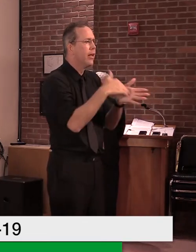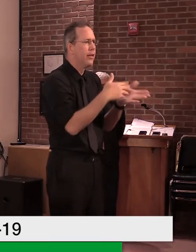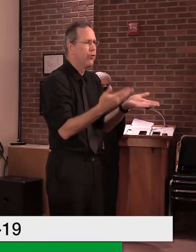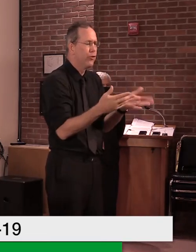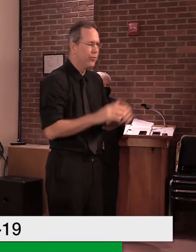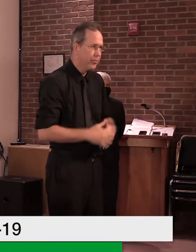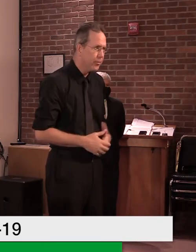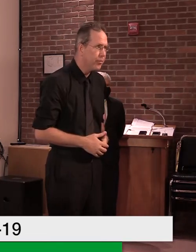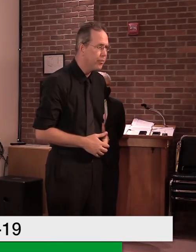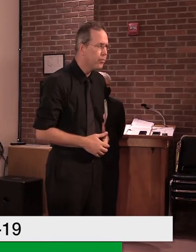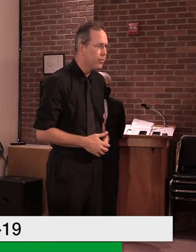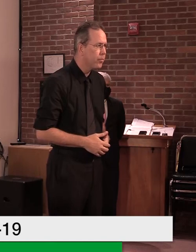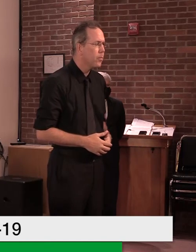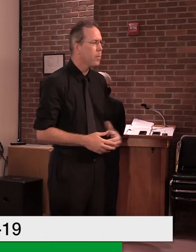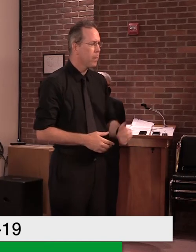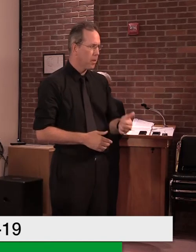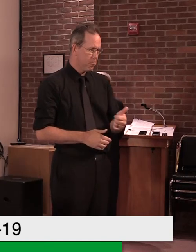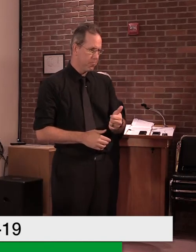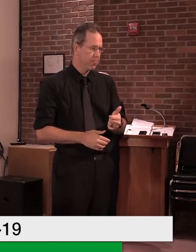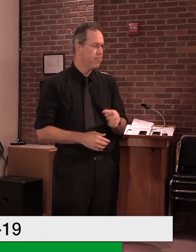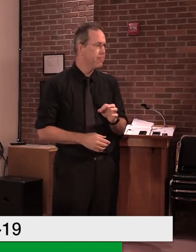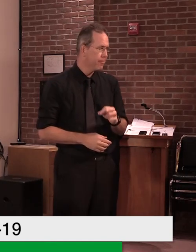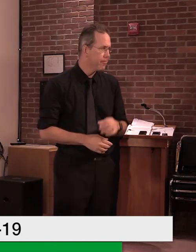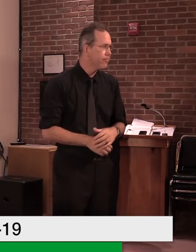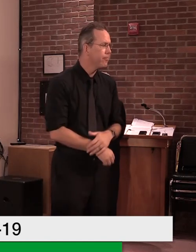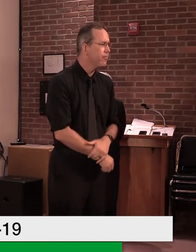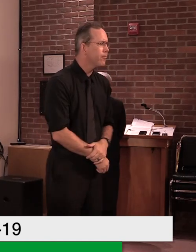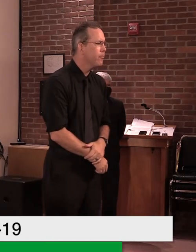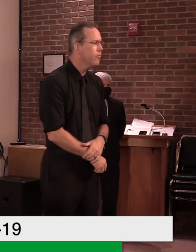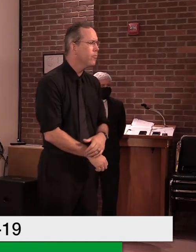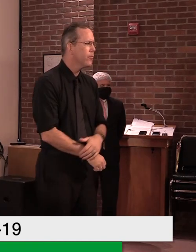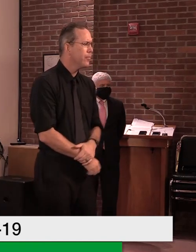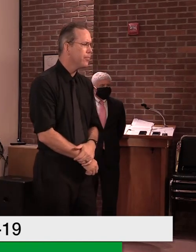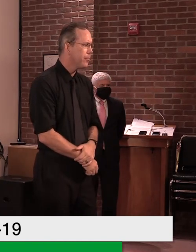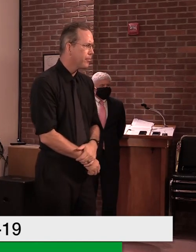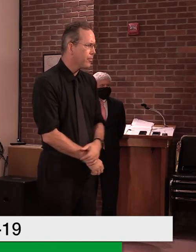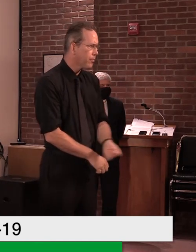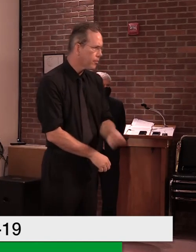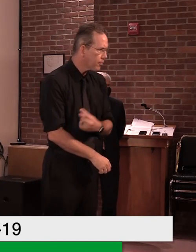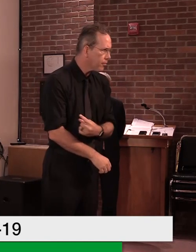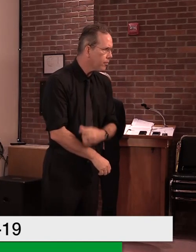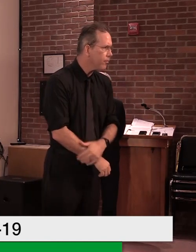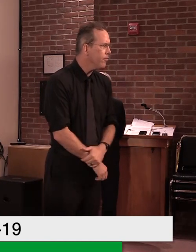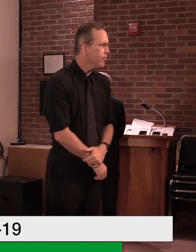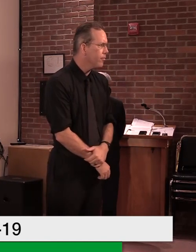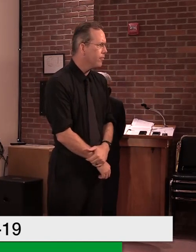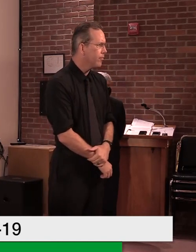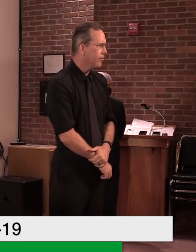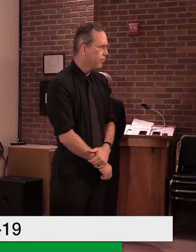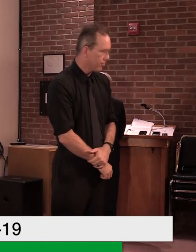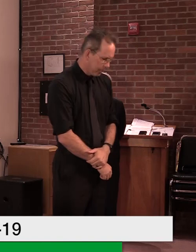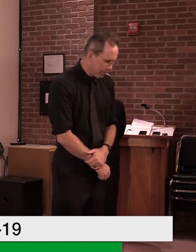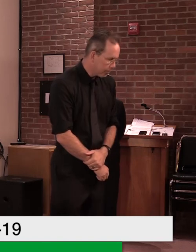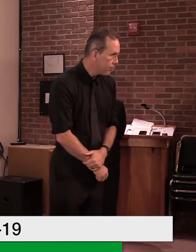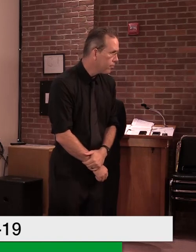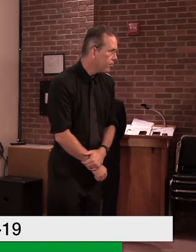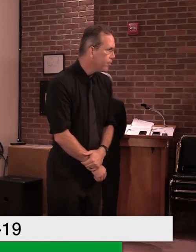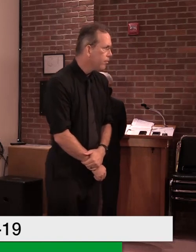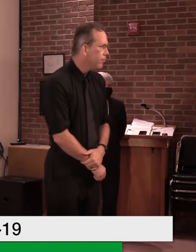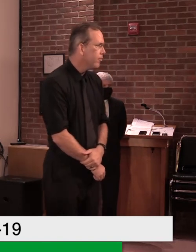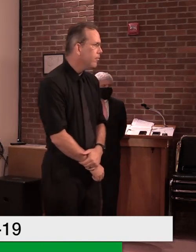Okay, thanks. I appreciated your remarks anticipating, some conflict potentially in the community.